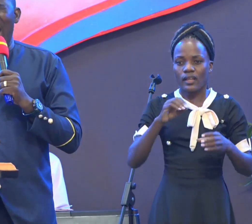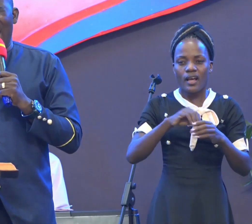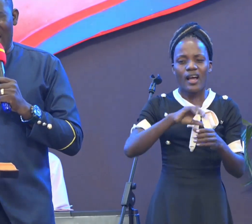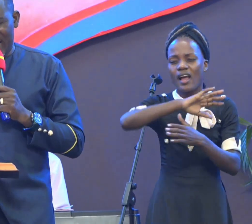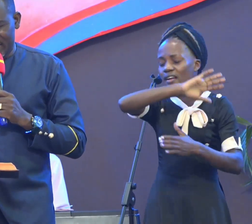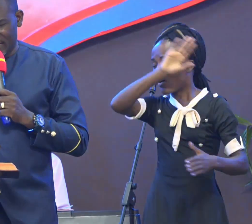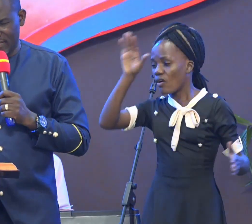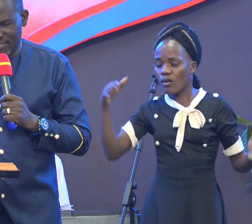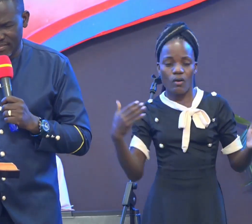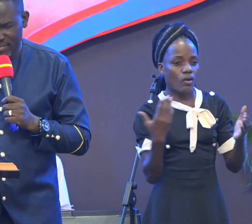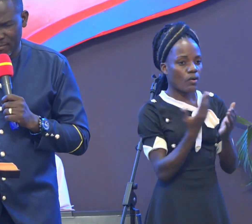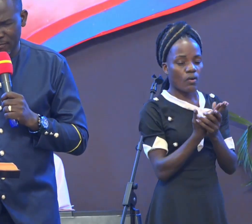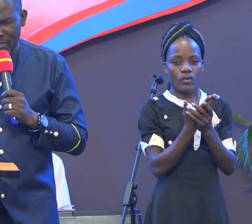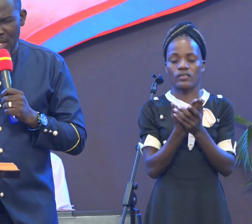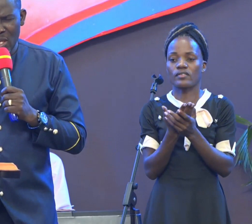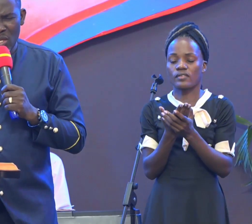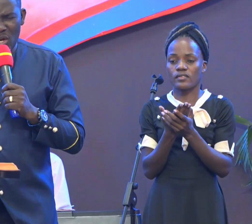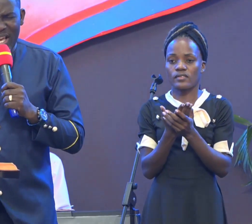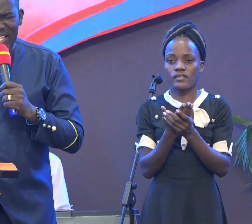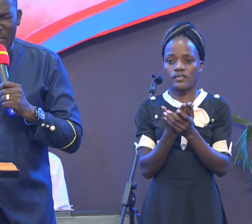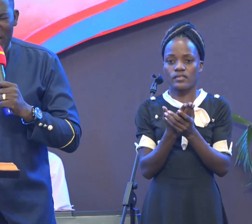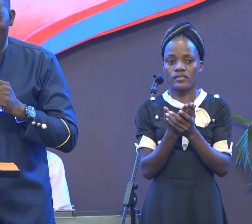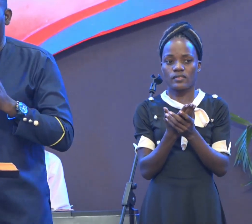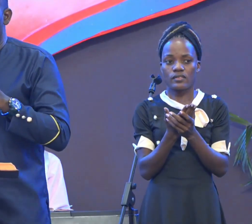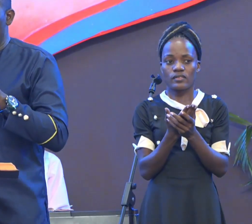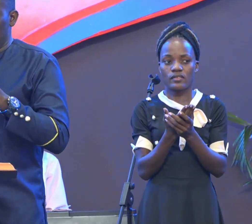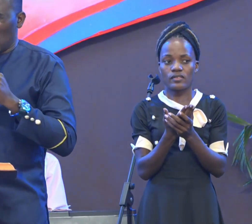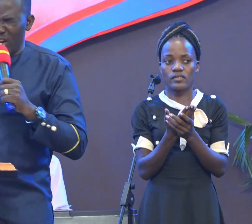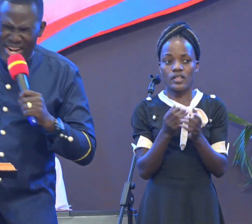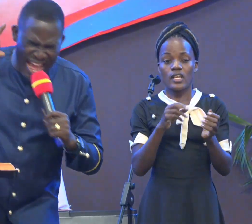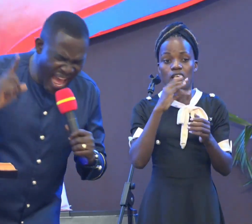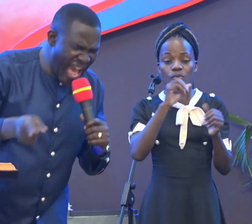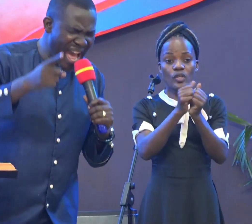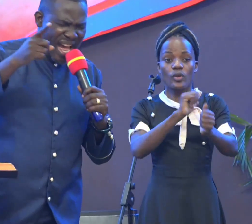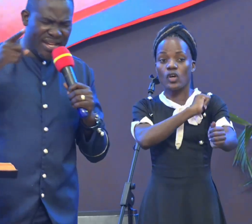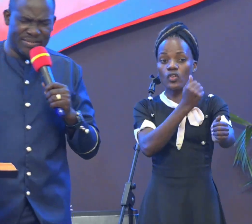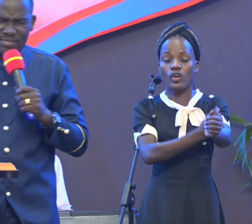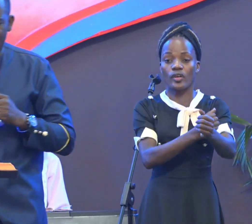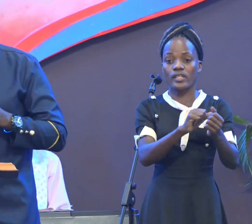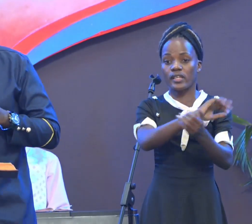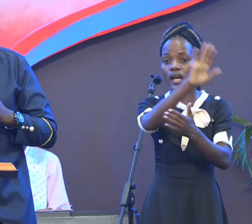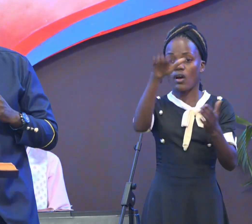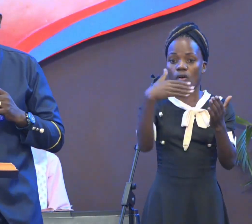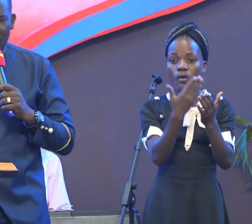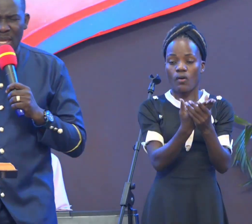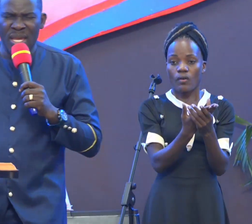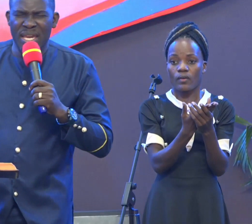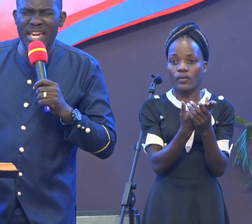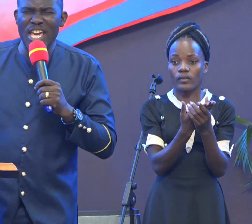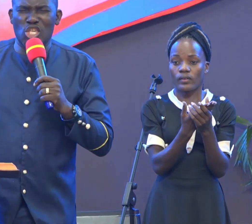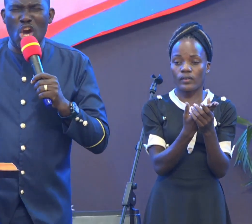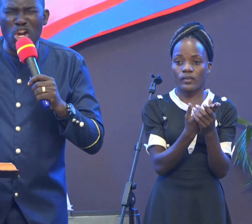Nabulichona. And everything. Yogeza buyinza nabulichona. And